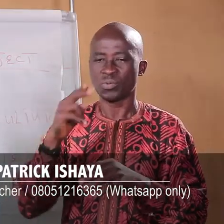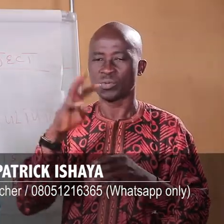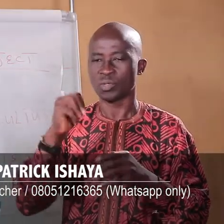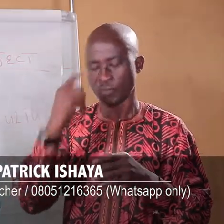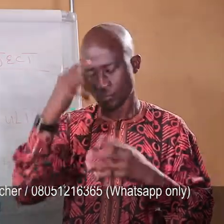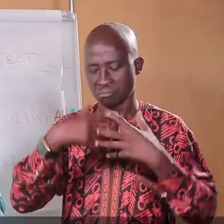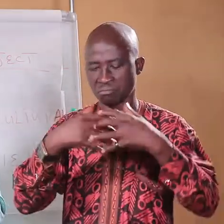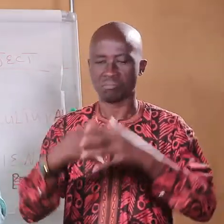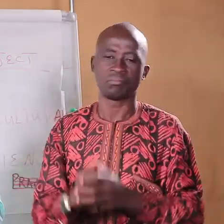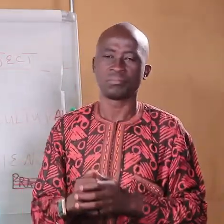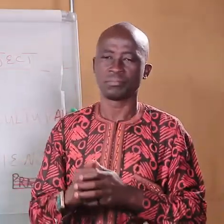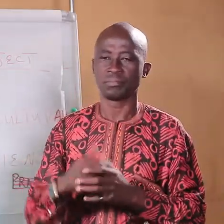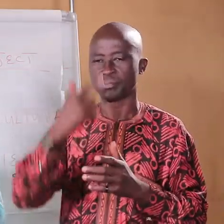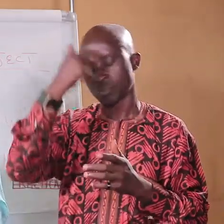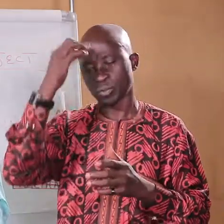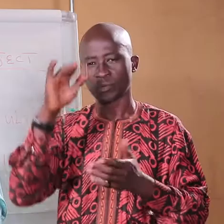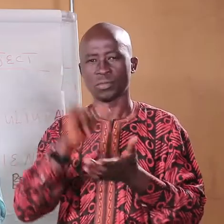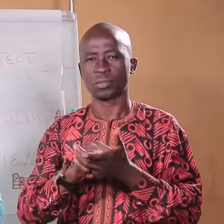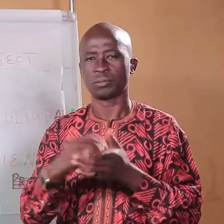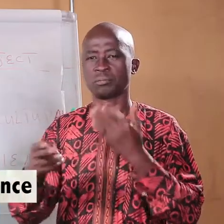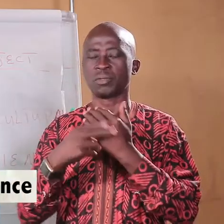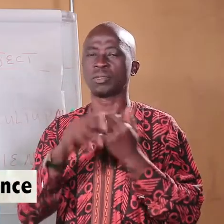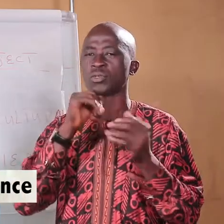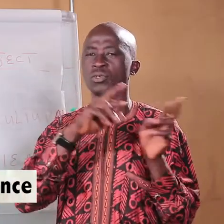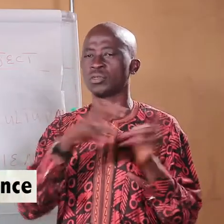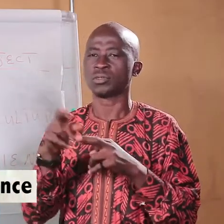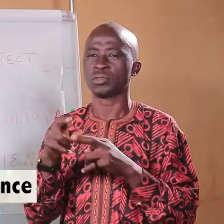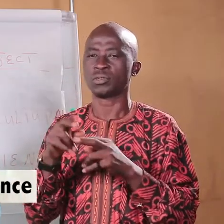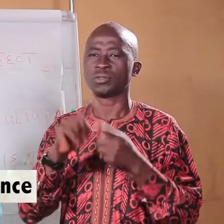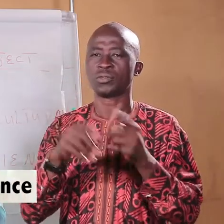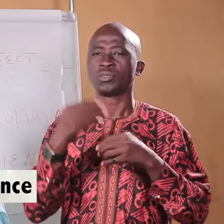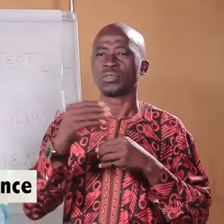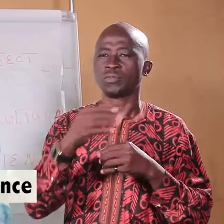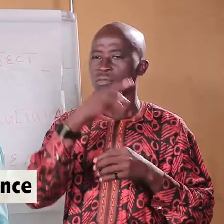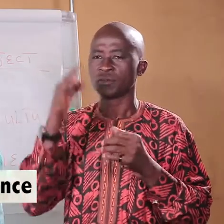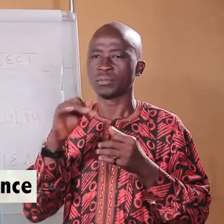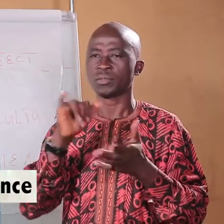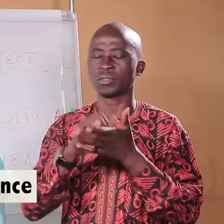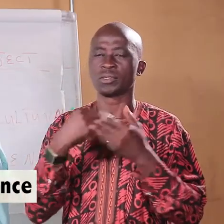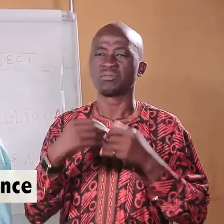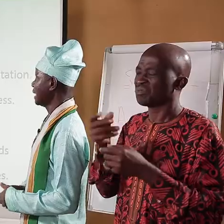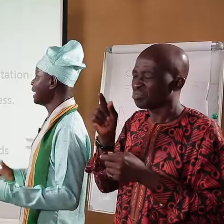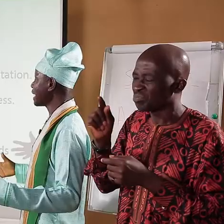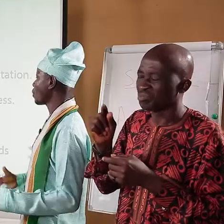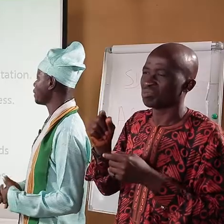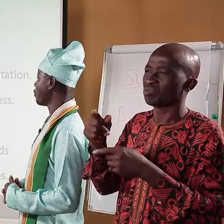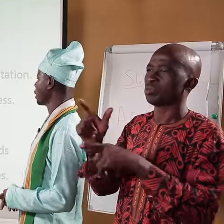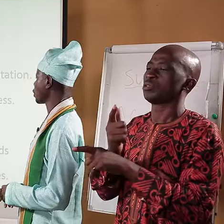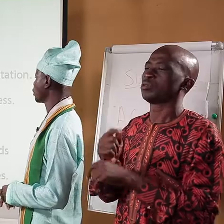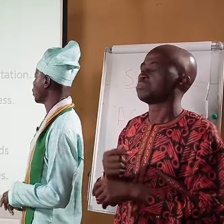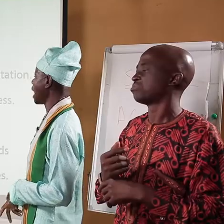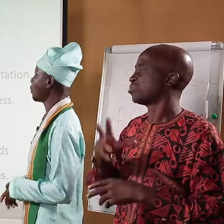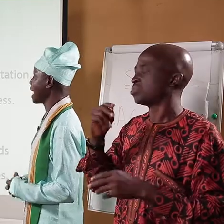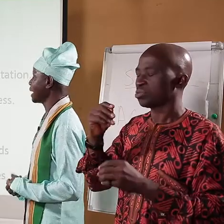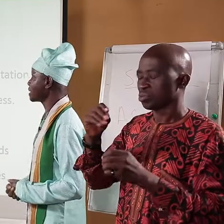Thereby, banks are not ready to give a farmer that have a small plot of land. Inadequate